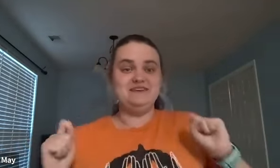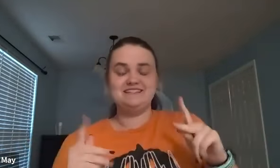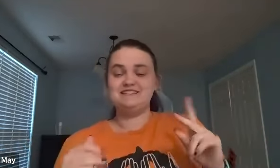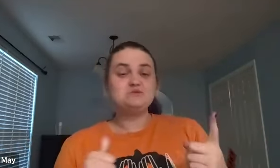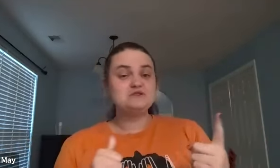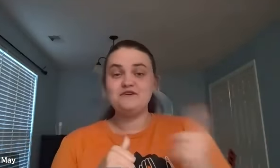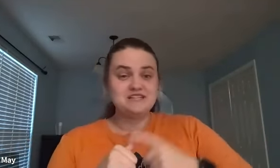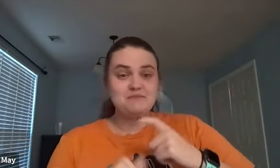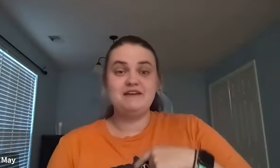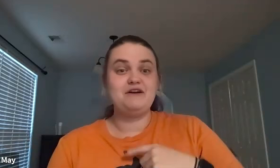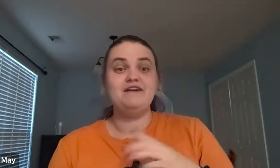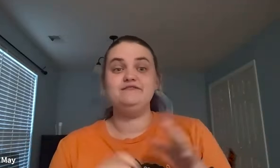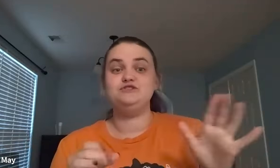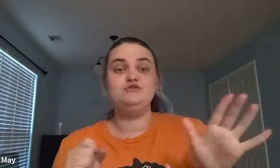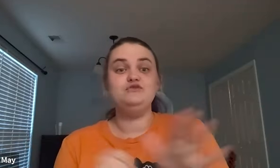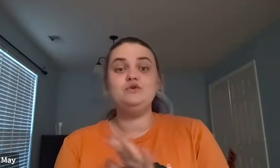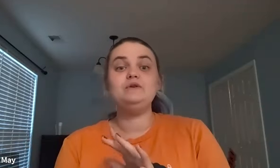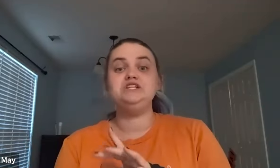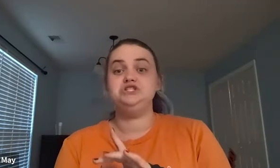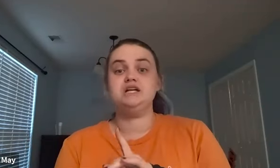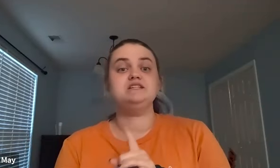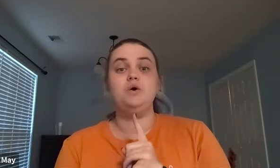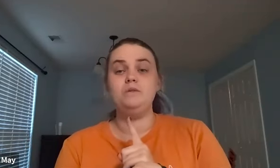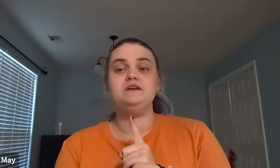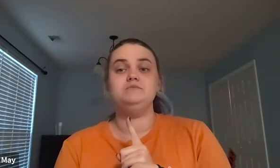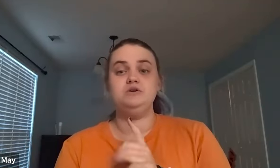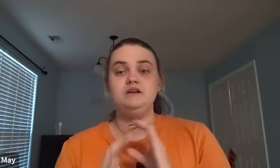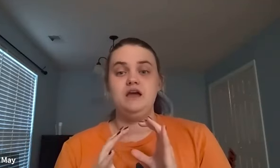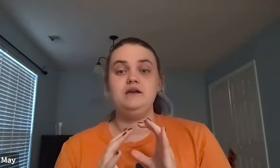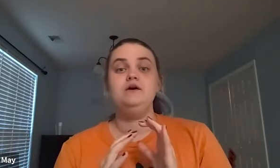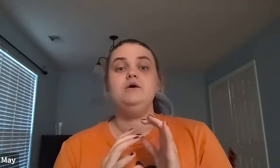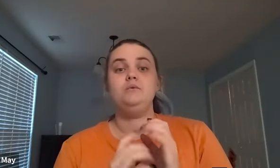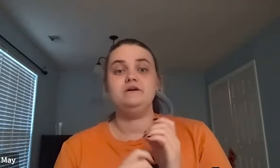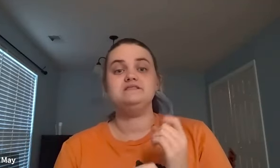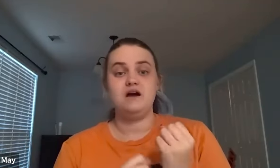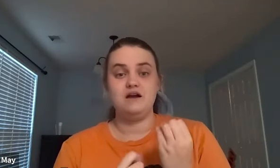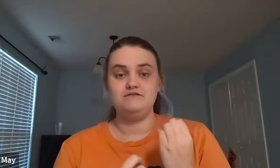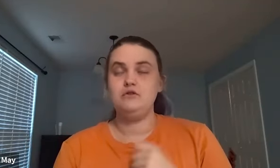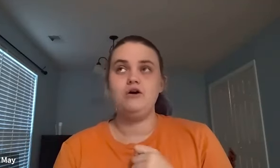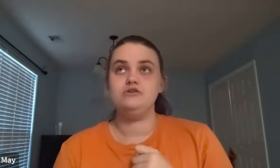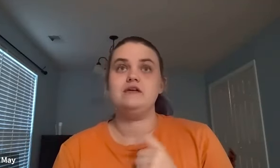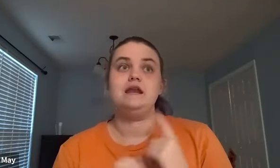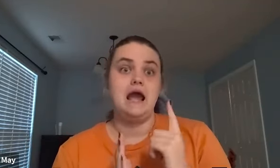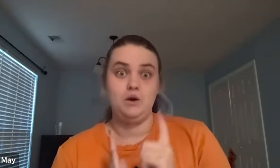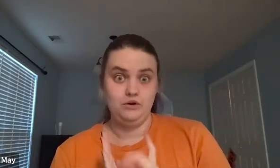this. Because this was the first time I'd ever have to fully just only communicate with sign for longer than an hour or